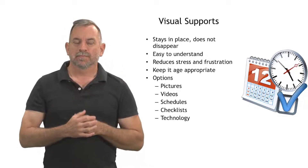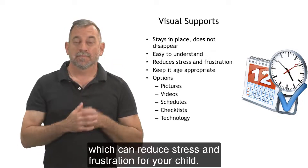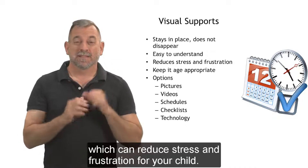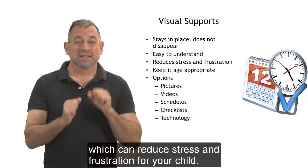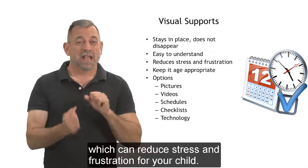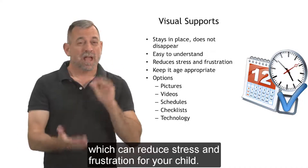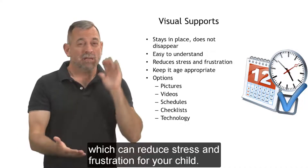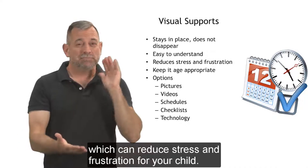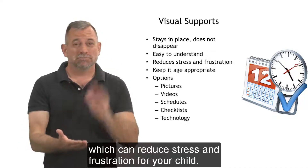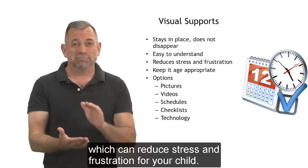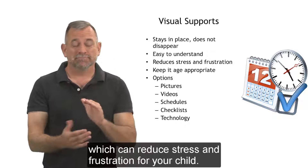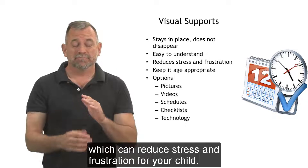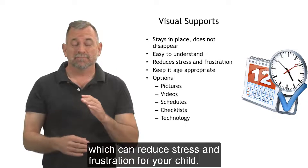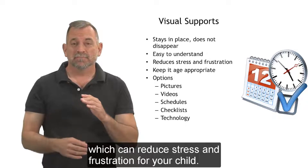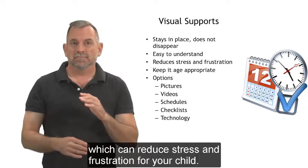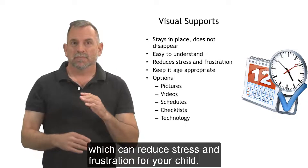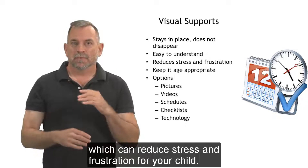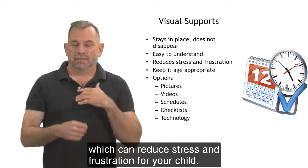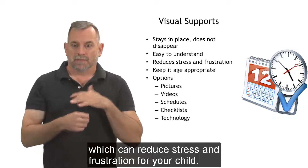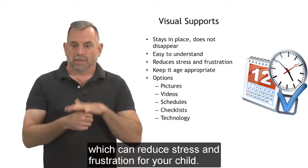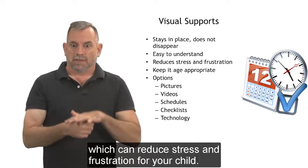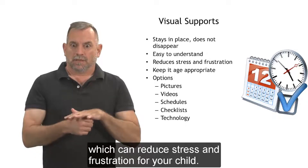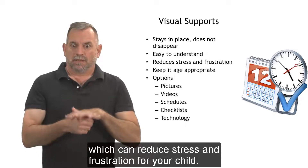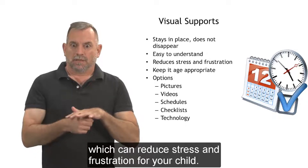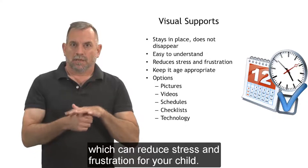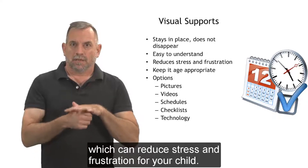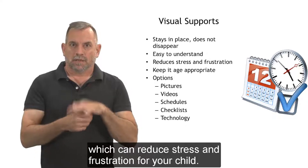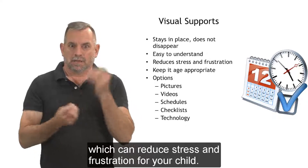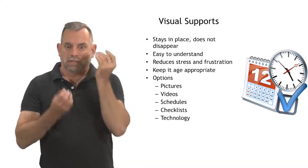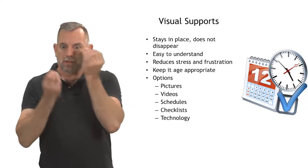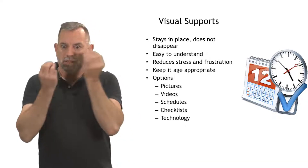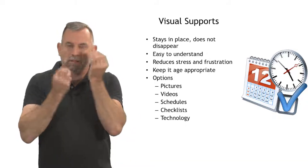Which can reduce stress and frustration for your child.